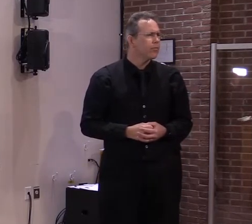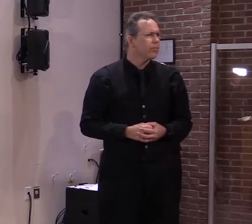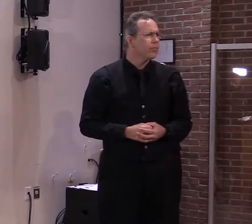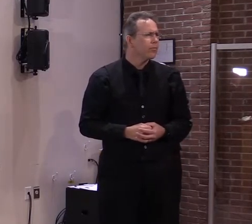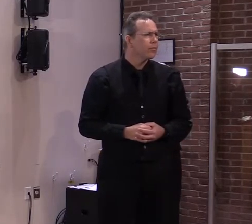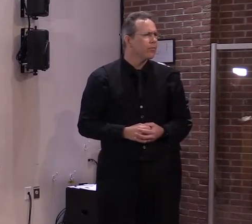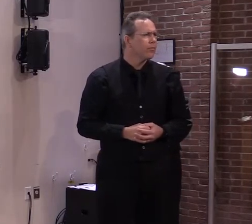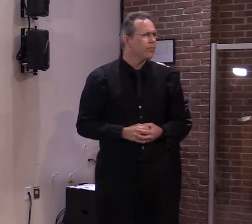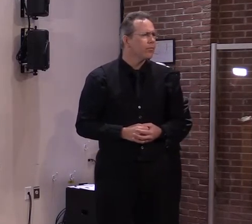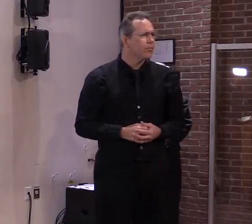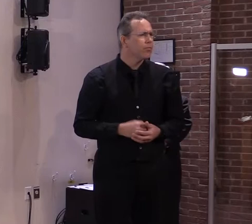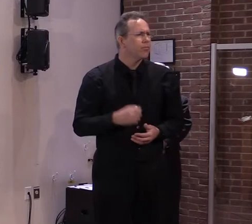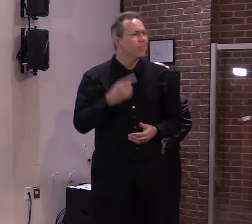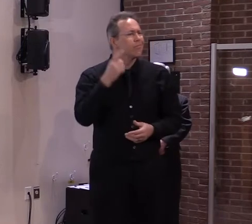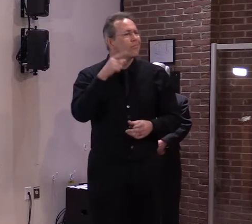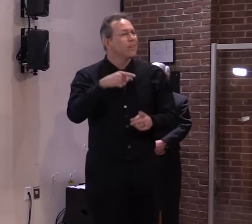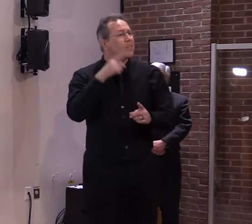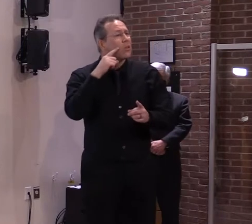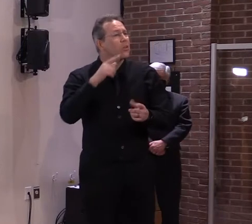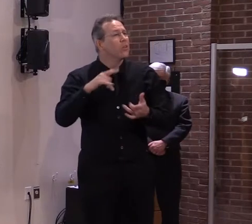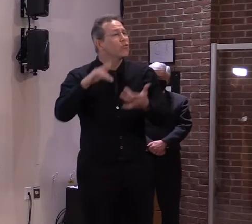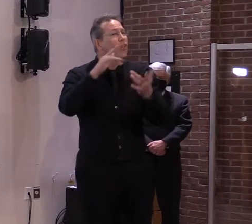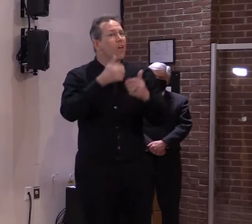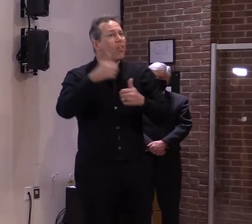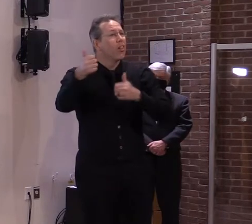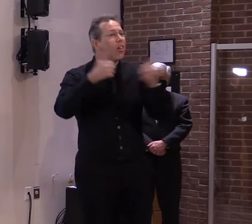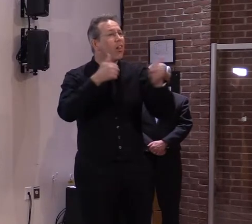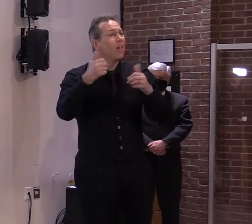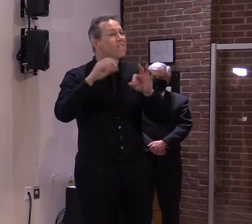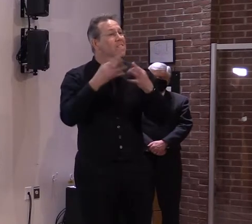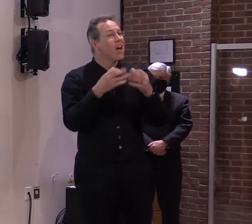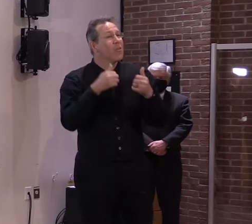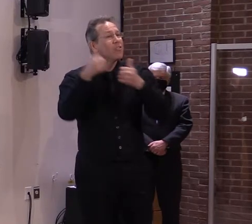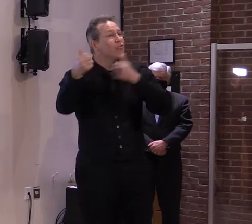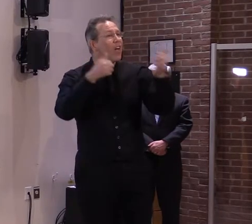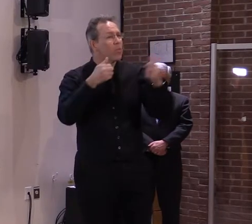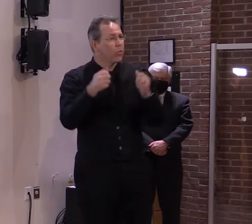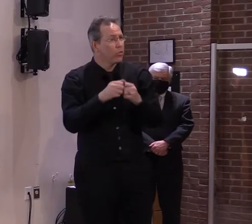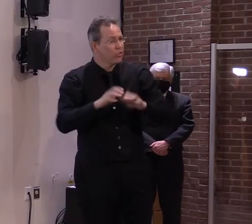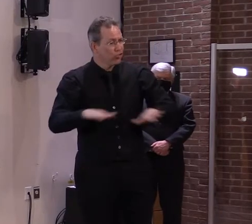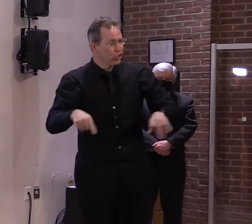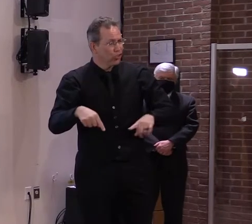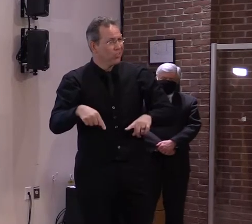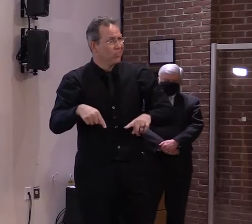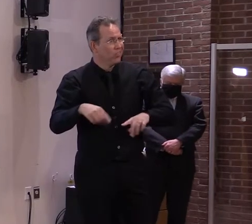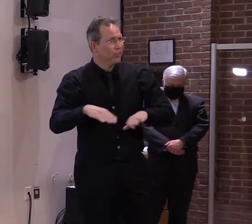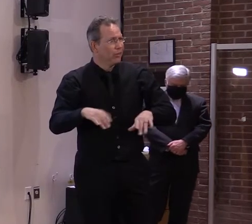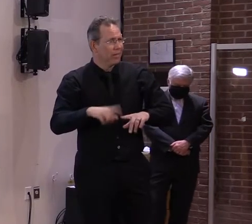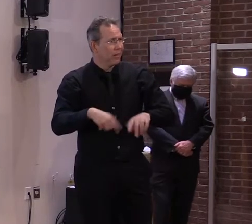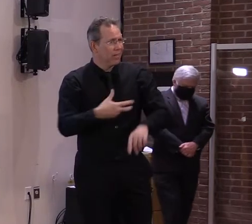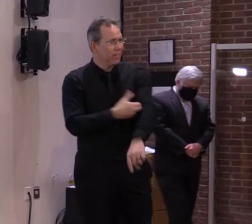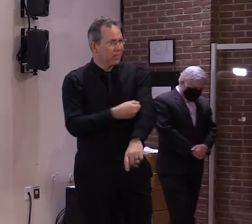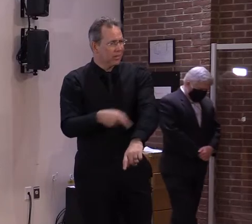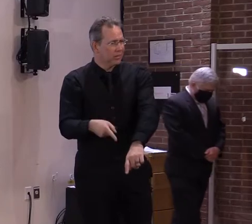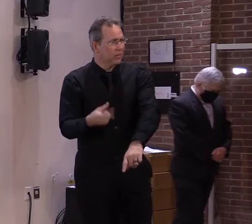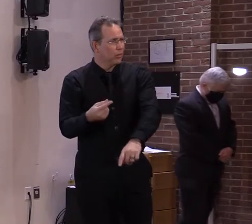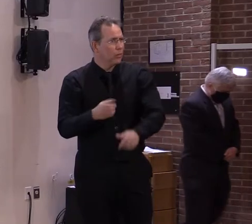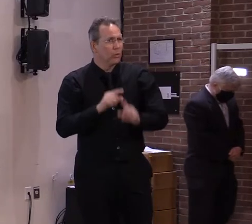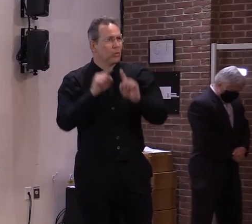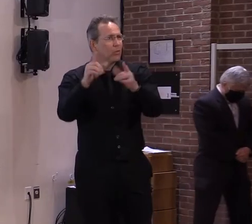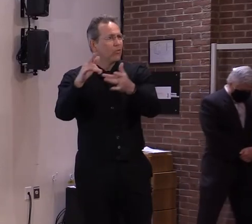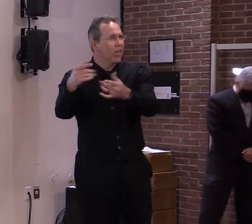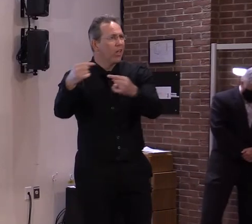the 9th, which is, I think, this Friday, they will just have to have a test within 3 days of their return.